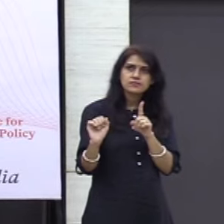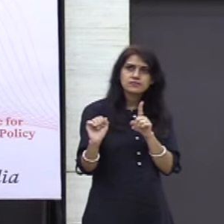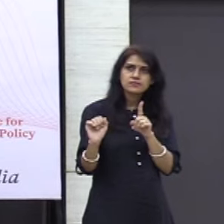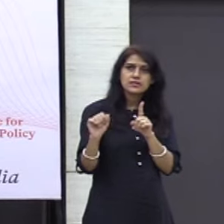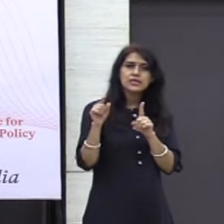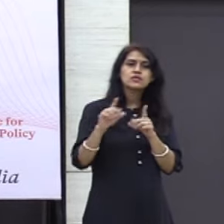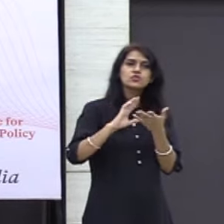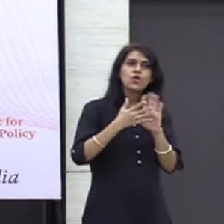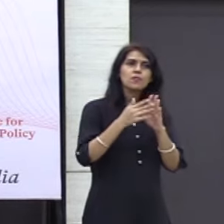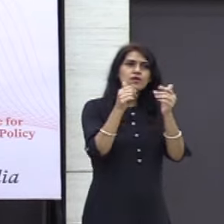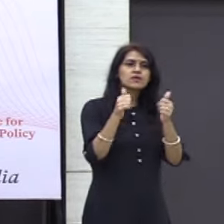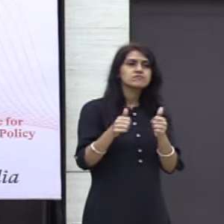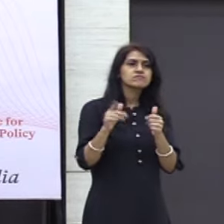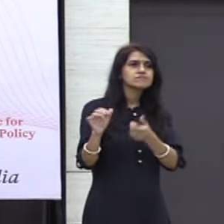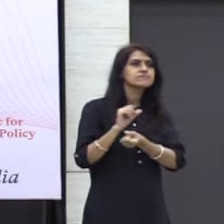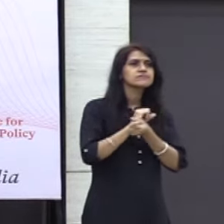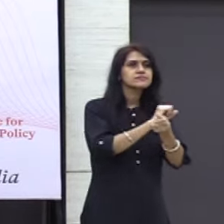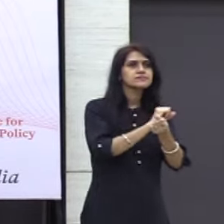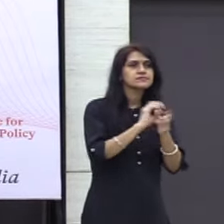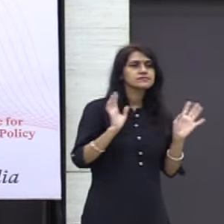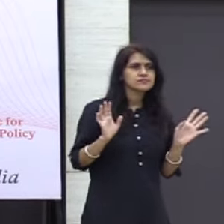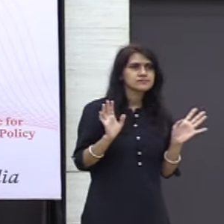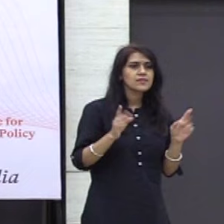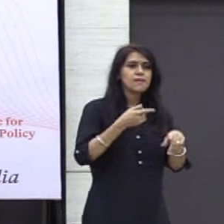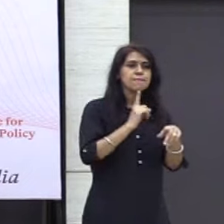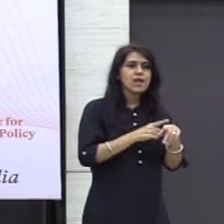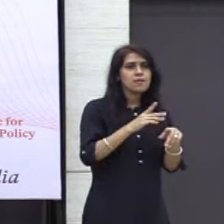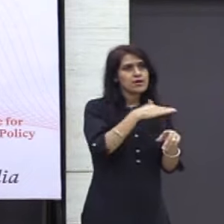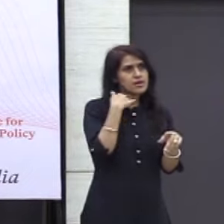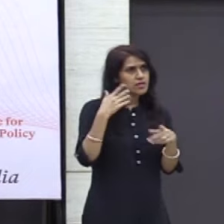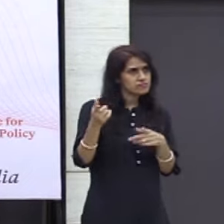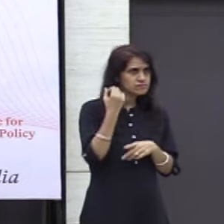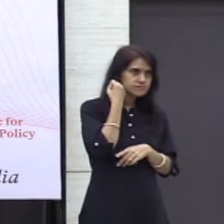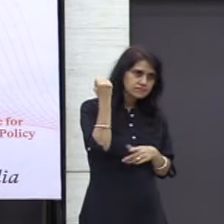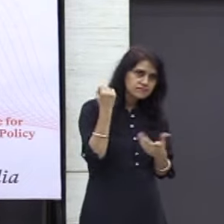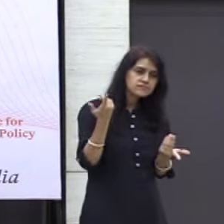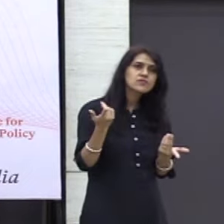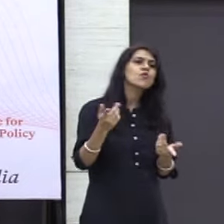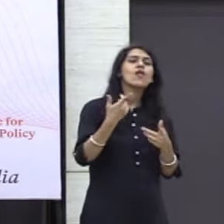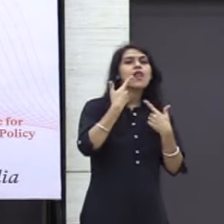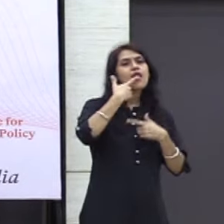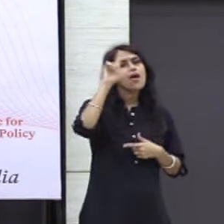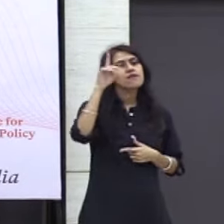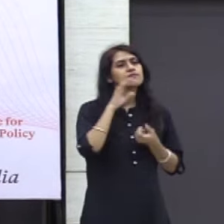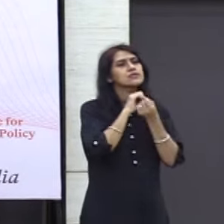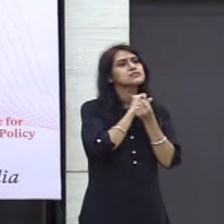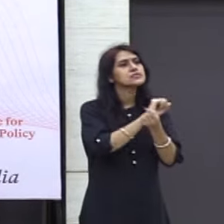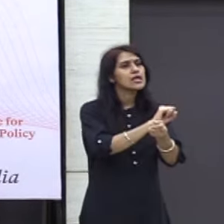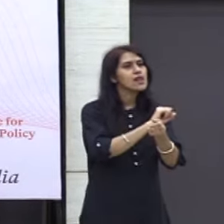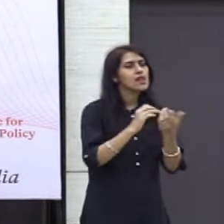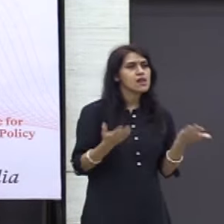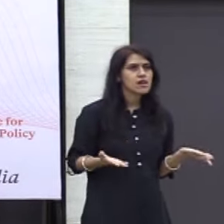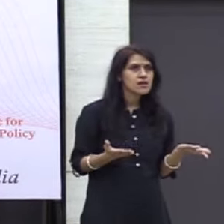if it results in death of a person, will be punished with death or life imprisonment, or in any other